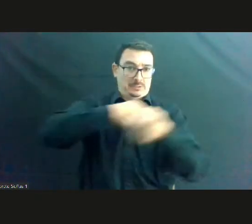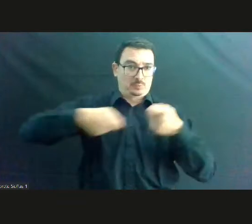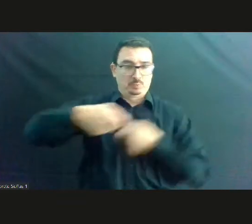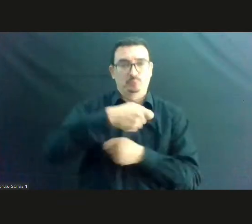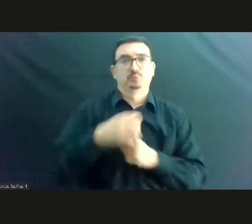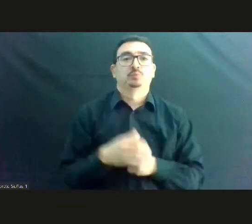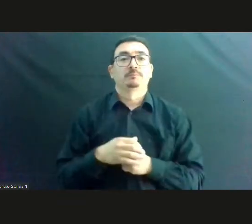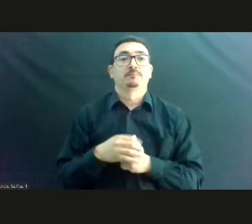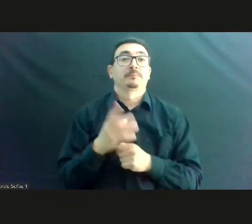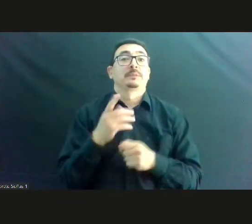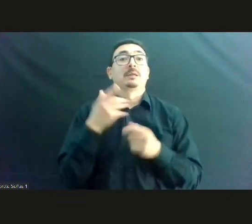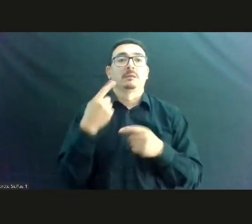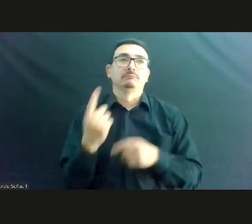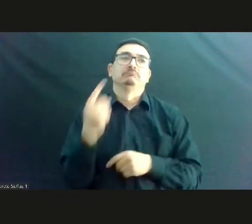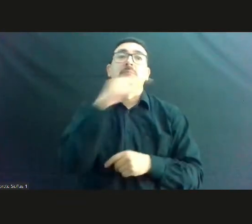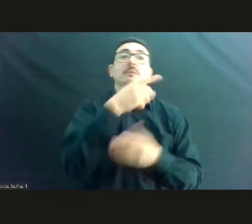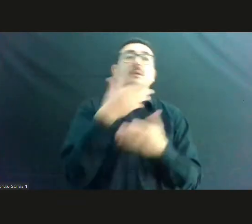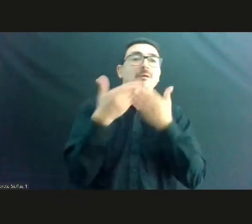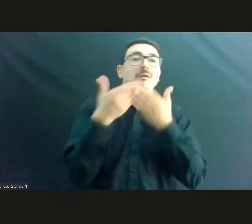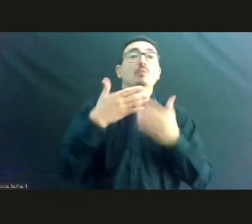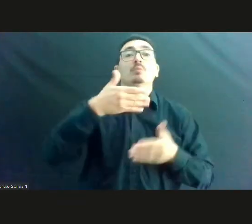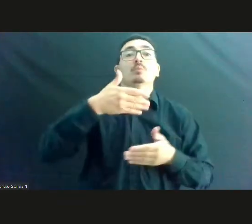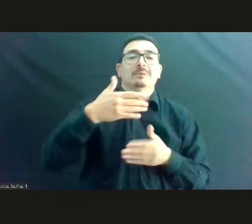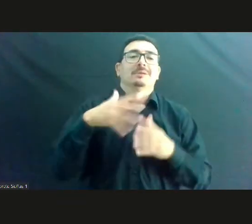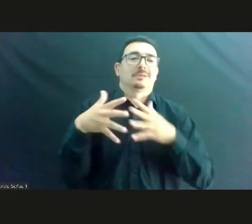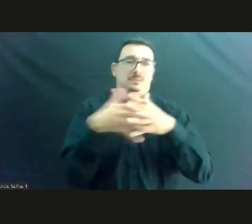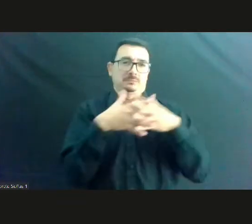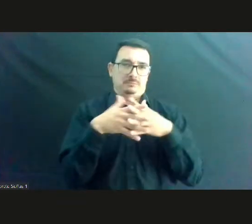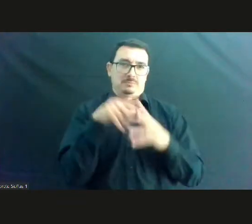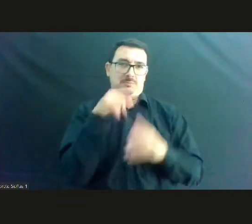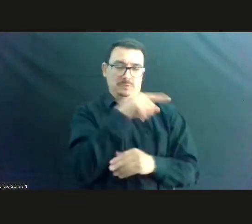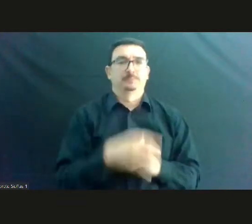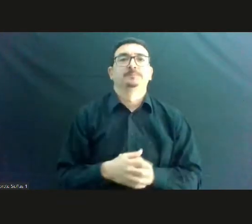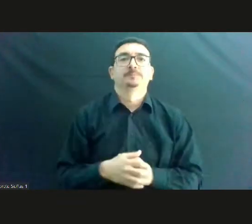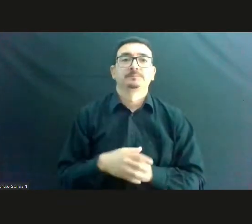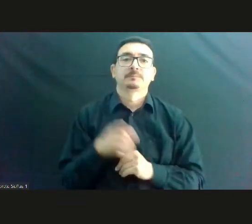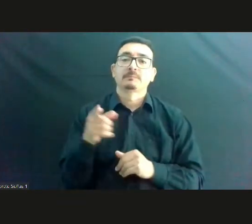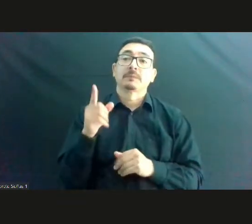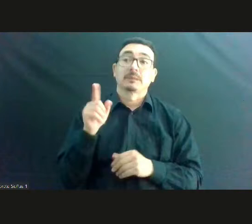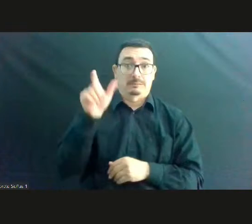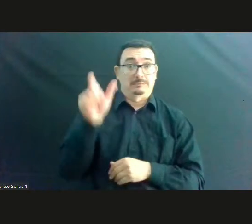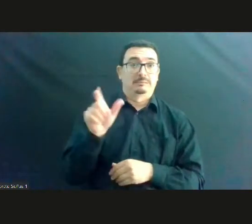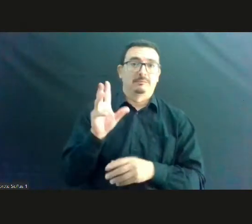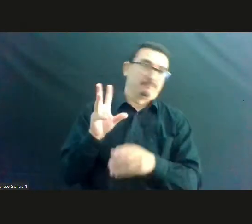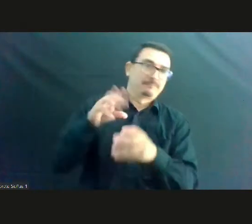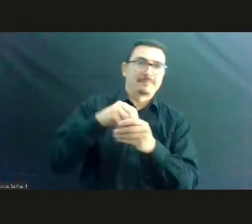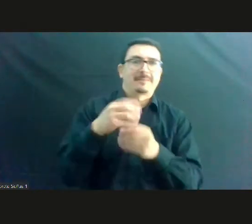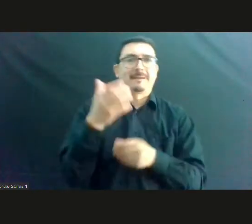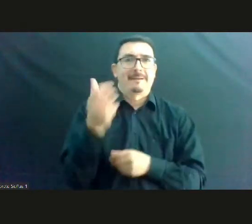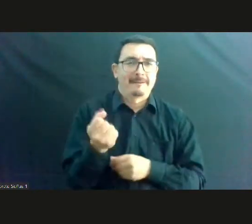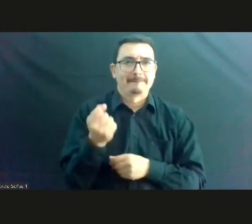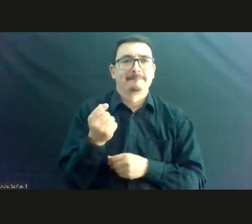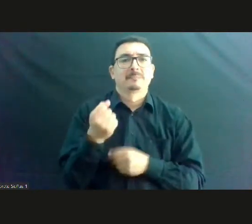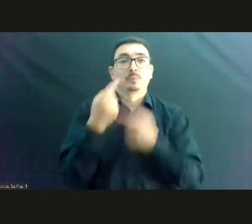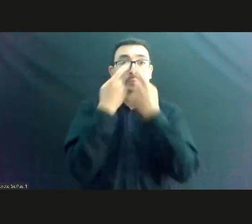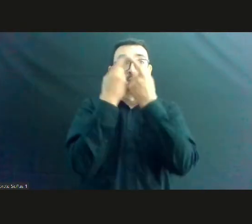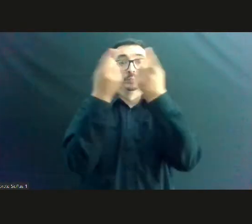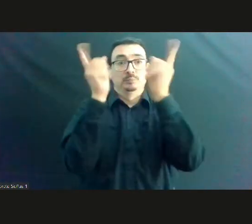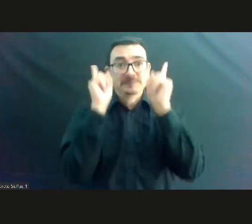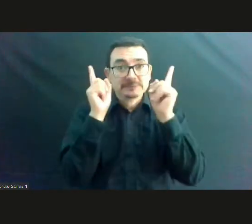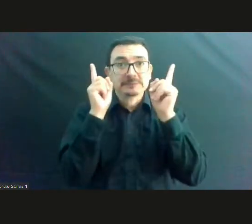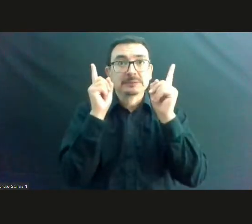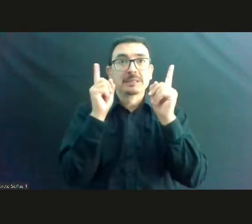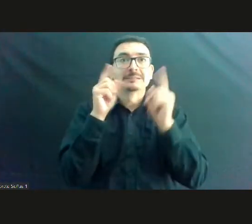National University of Singapore. He has led research studies and projects related to social and economic development in over